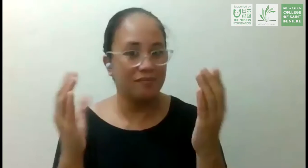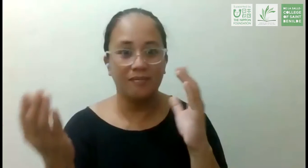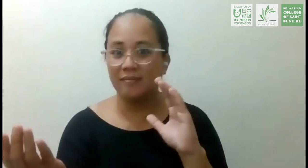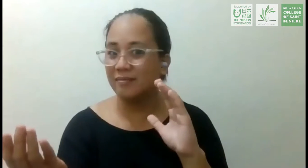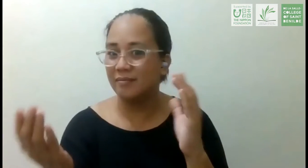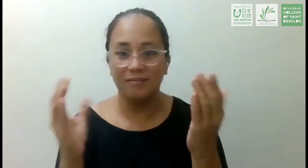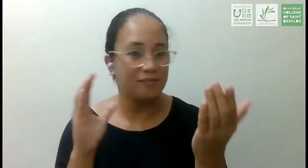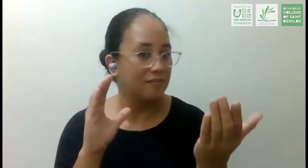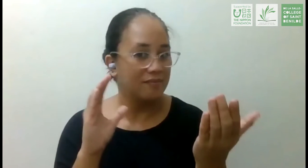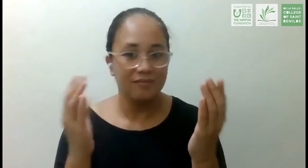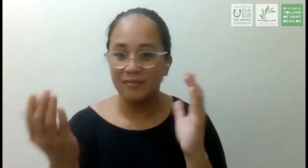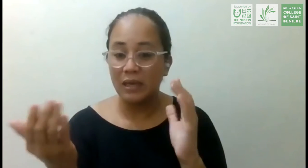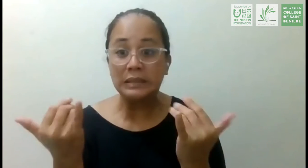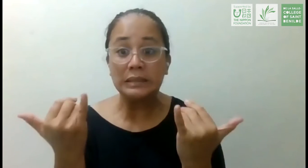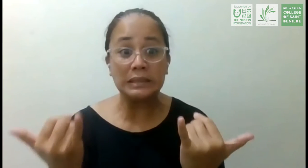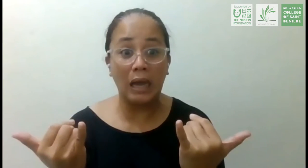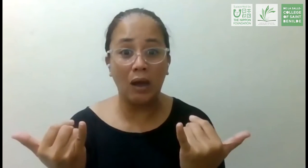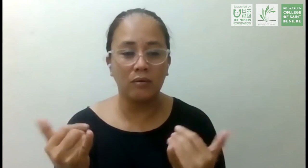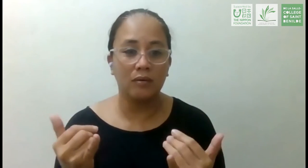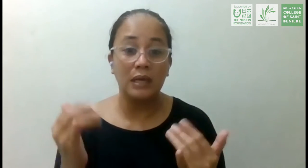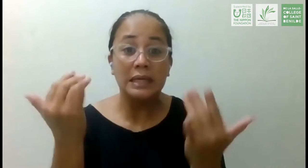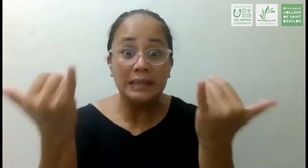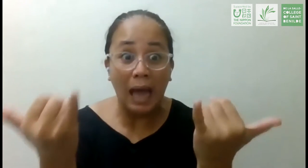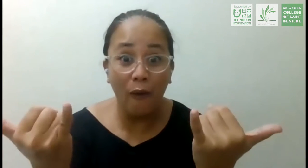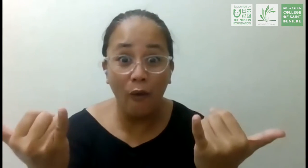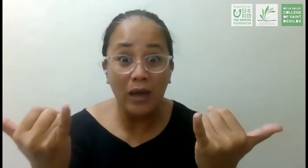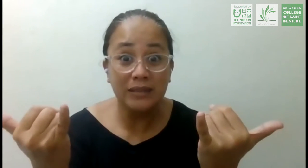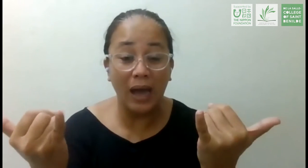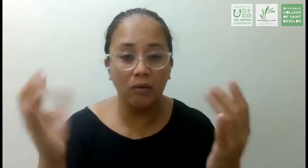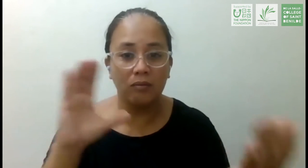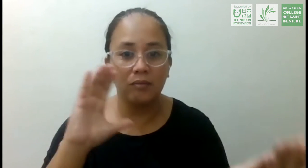And then now it's mostly the hands moving.